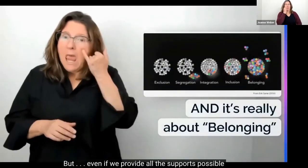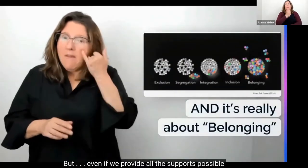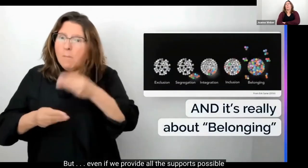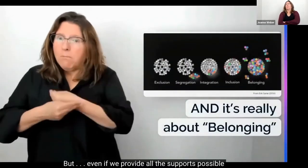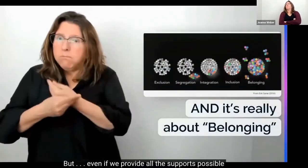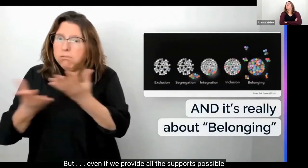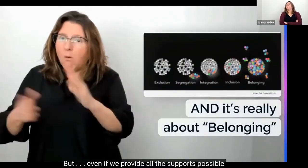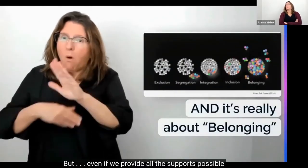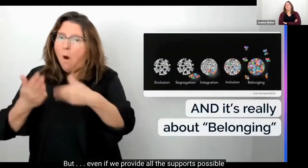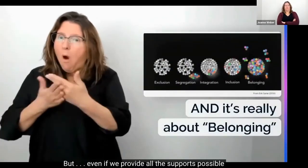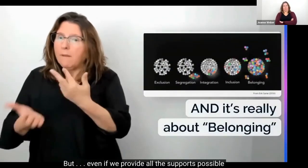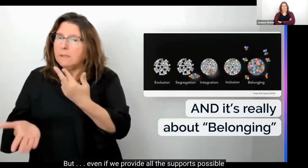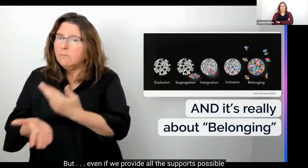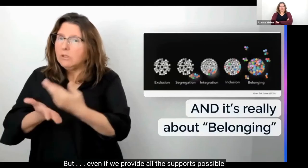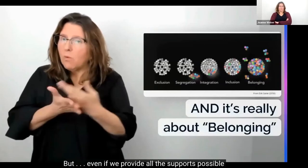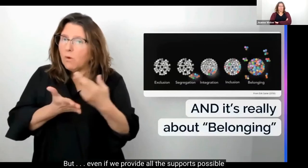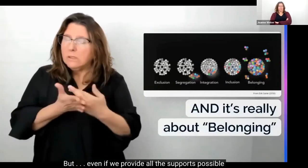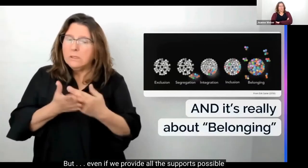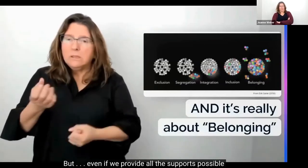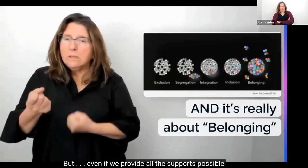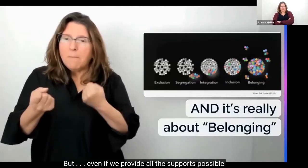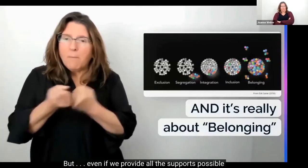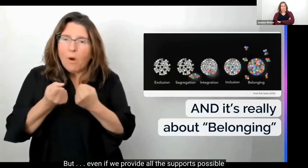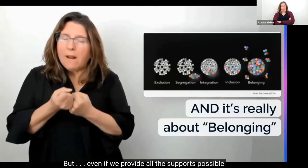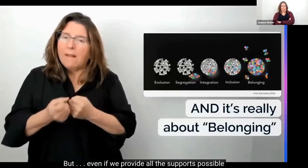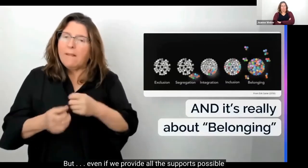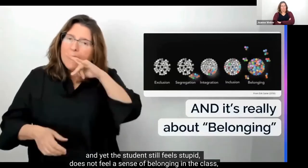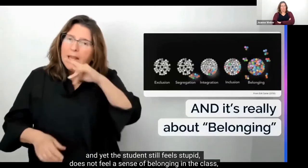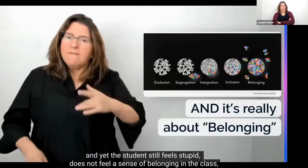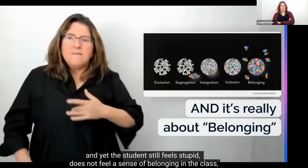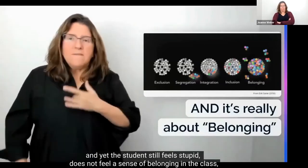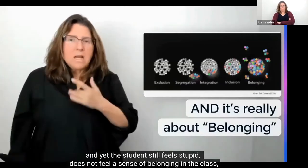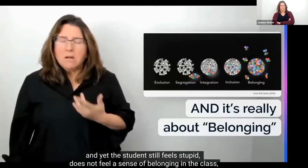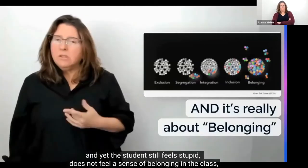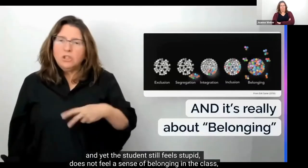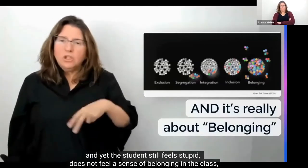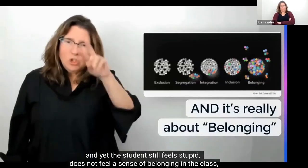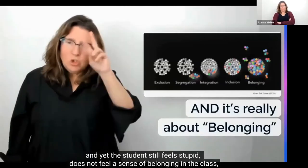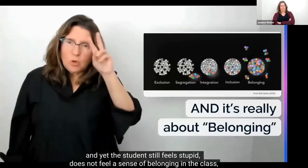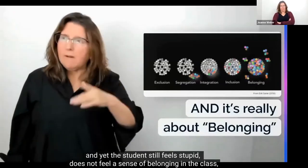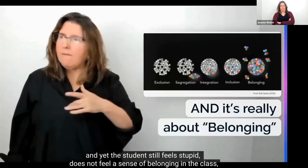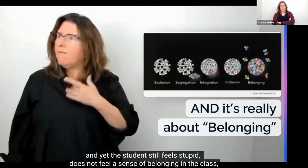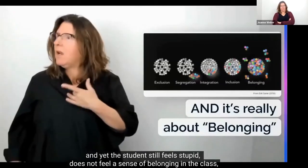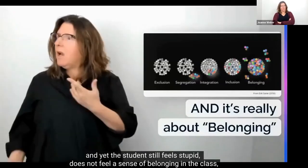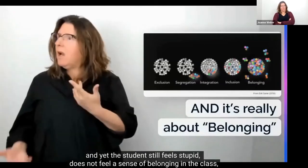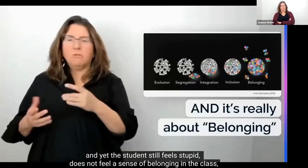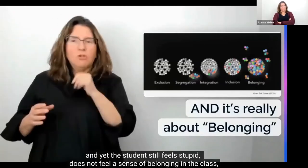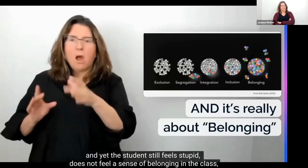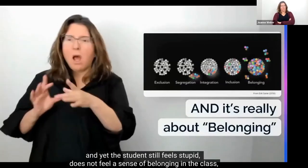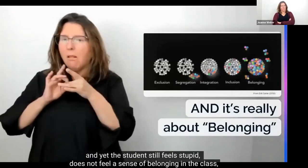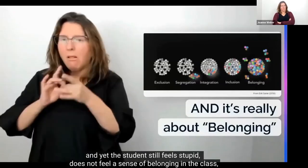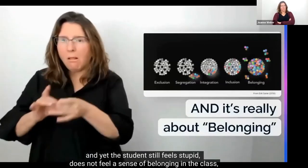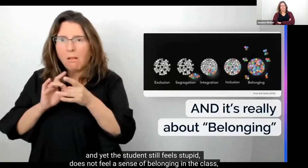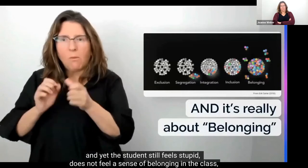But even if we provide all the supports possible, and yet the student still feels stupid, does not